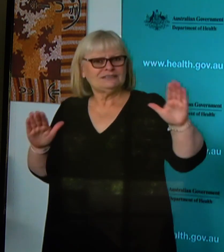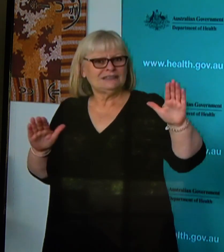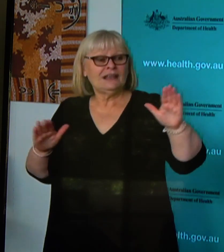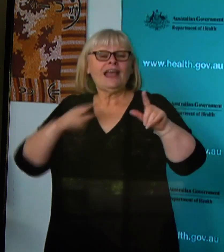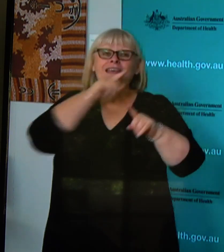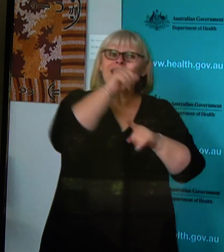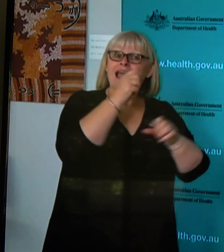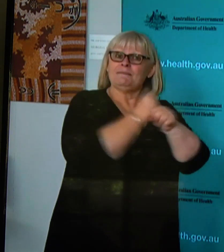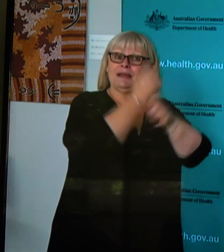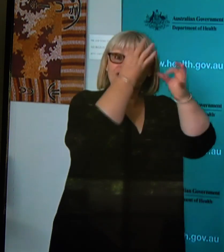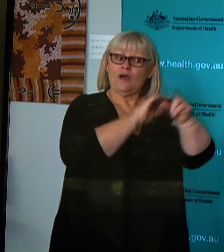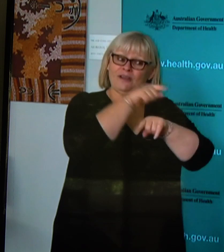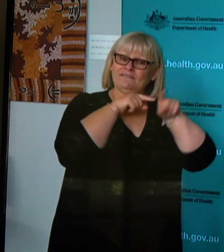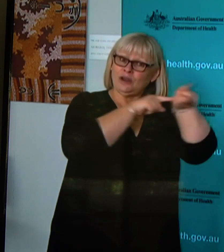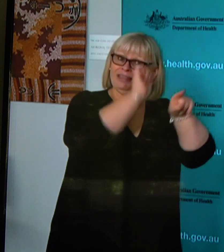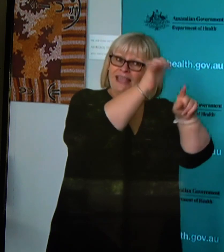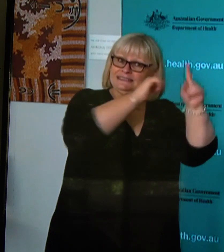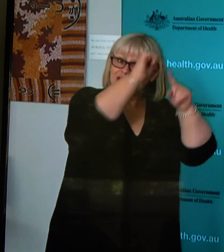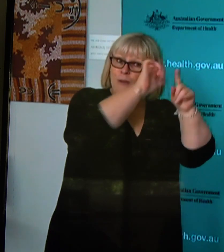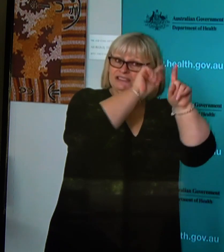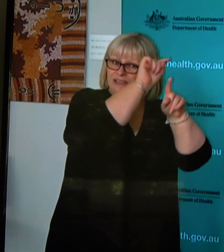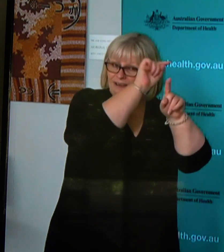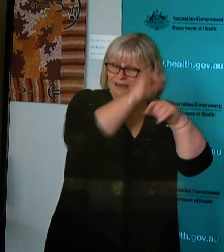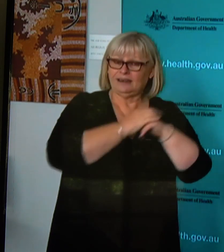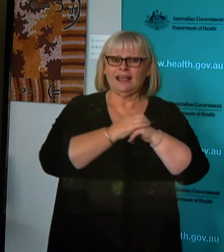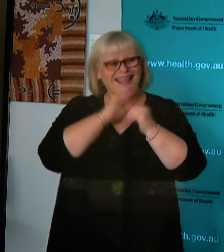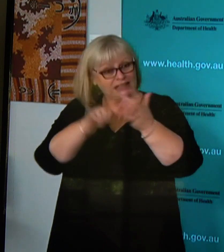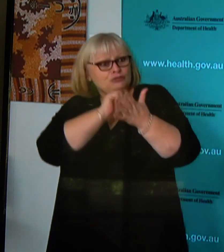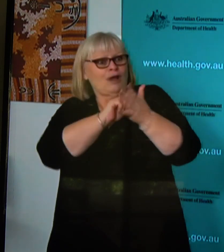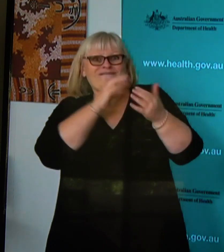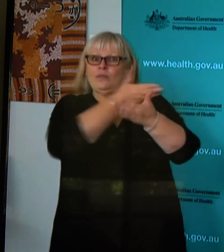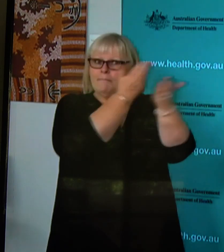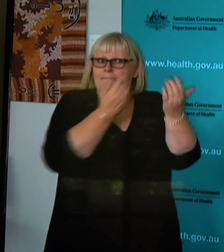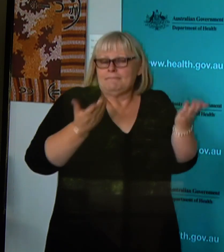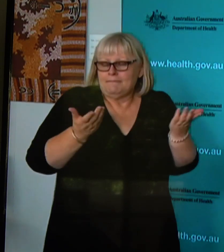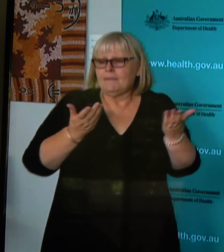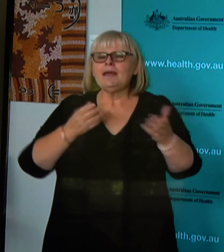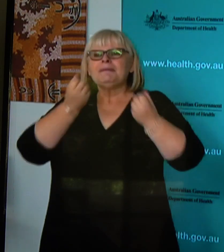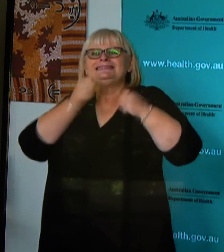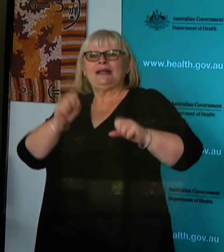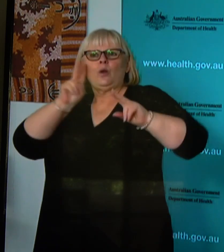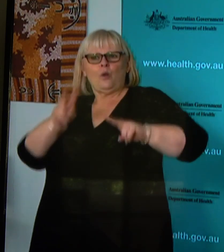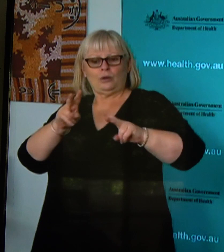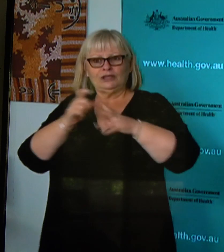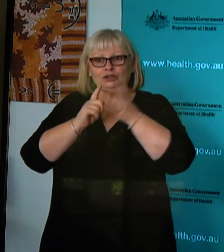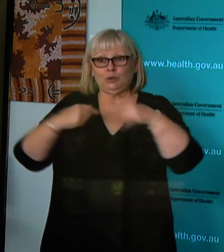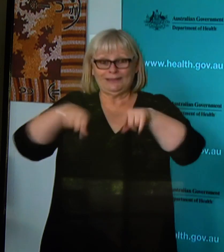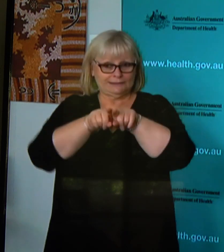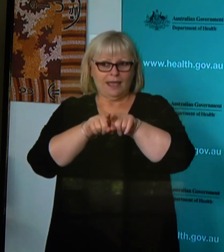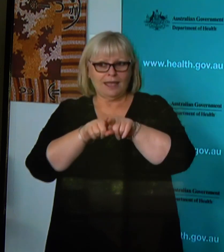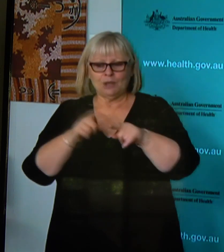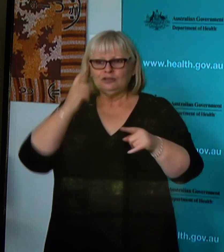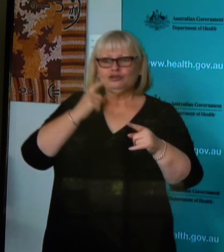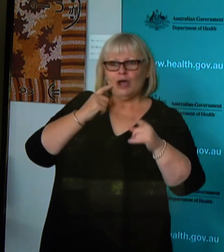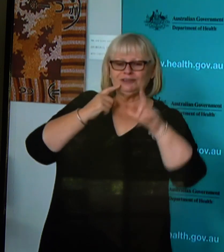making decisions on the basis of their own circumstances, which is appropriate for them. But they are still looking to do the same thing as us,